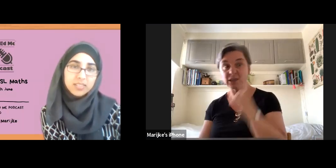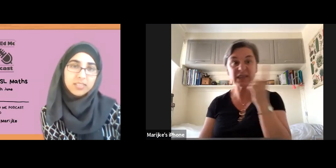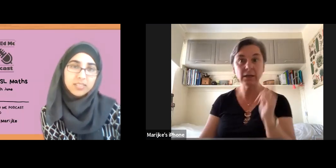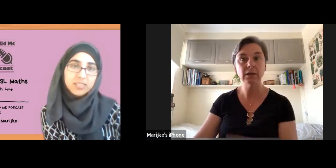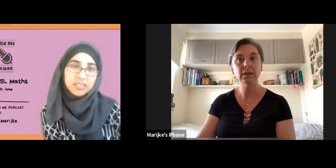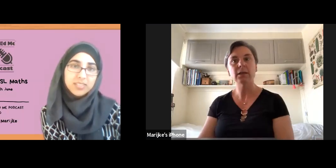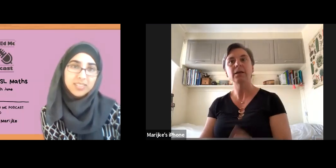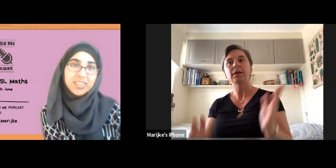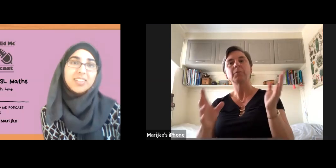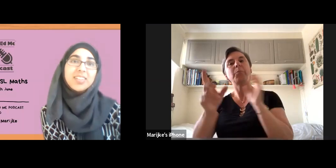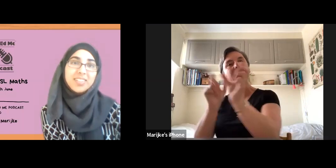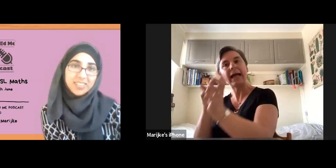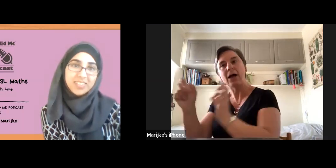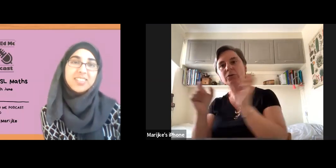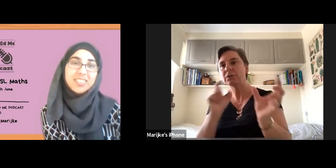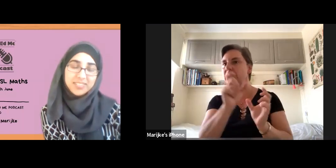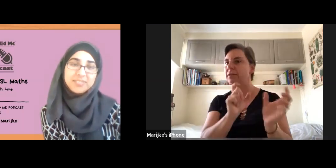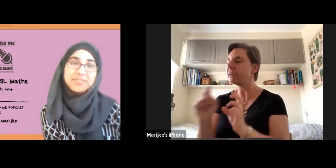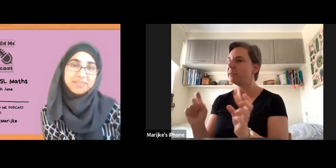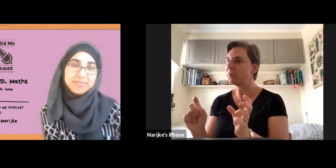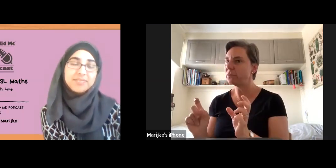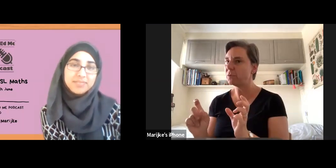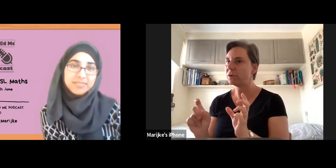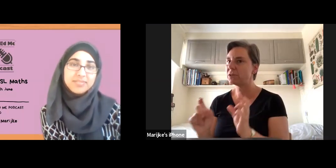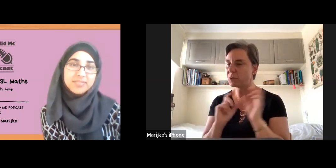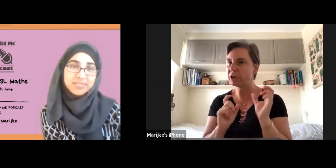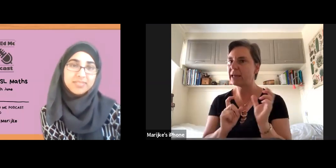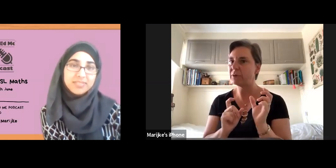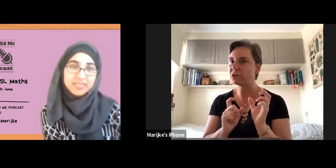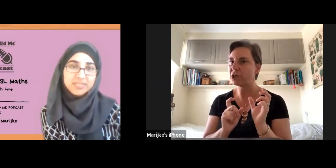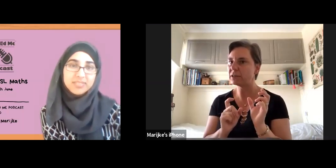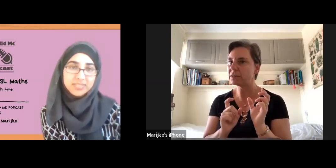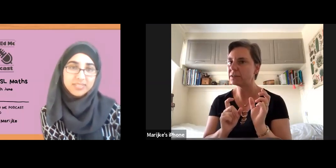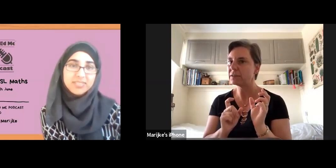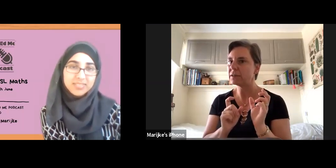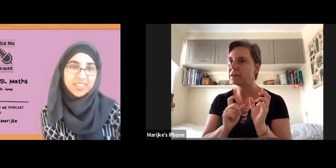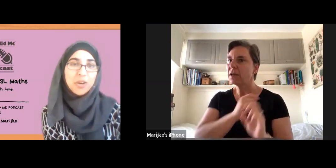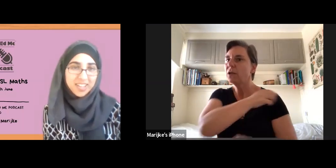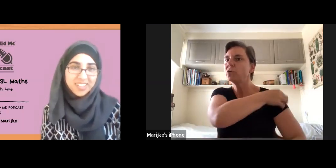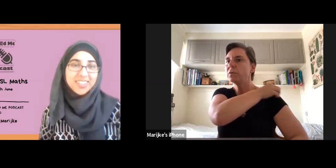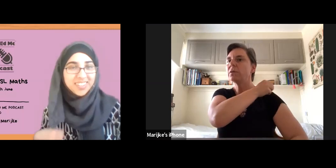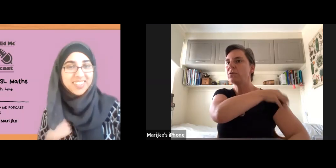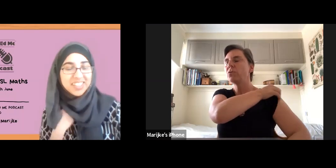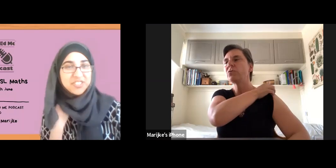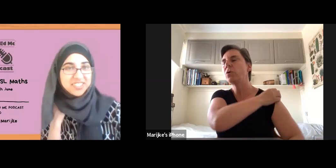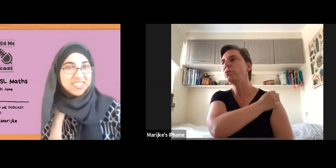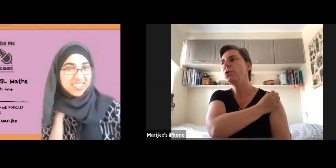see? Pick out the very important words to communicate with your child. Okay. Don't